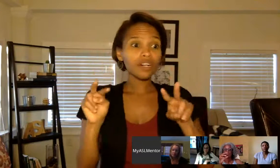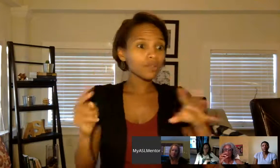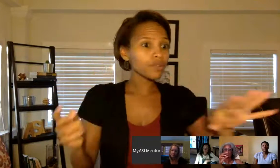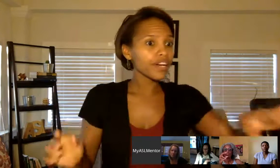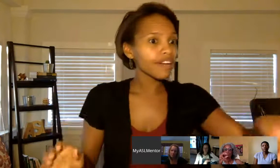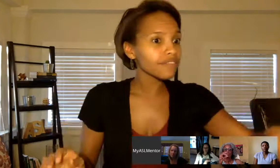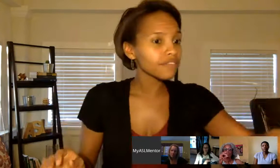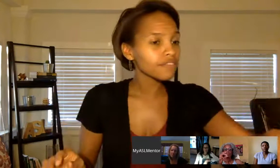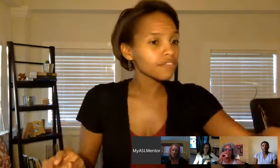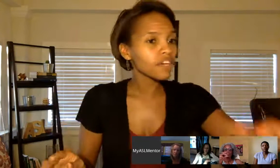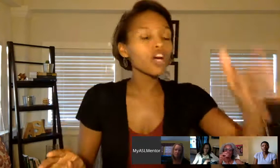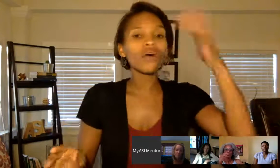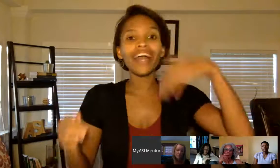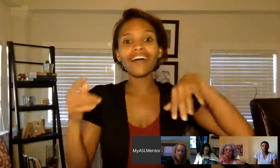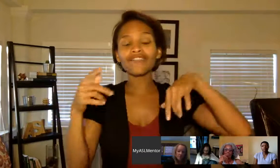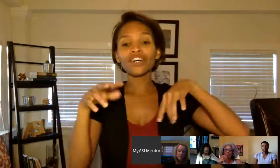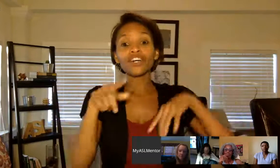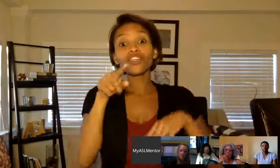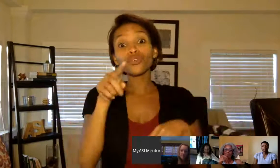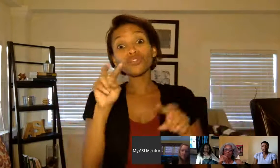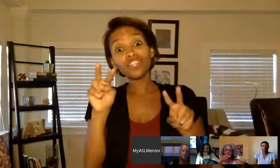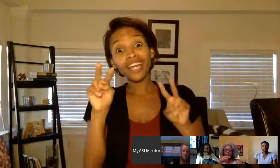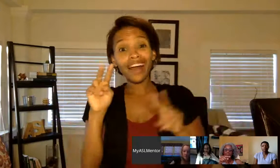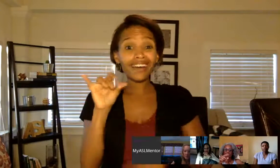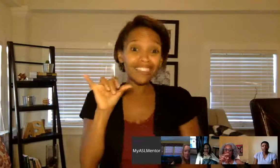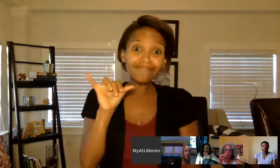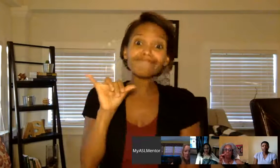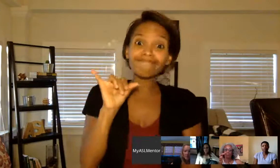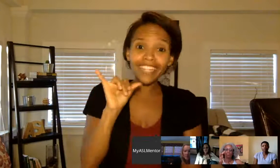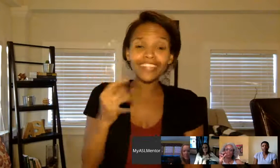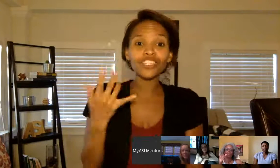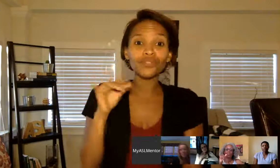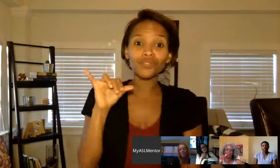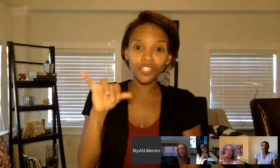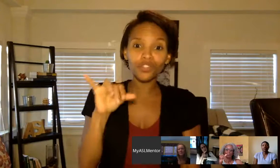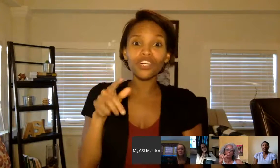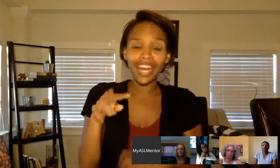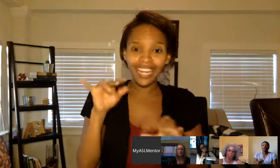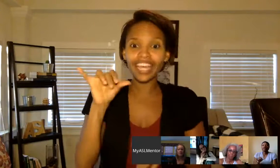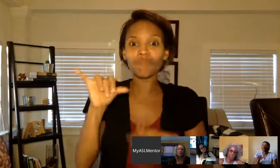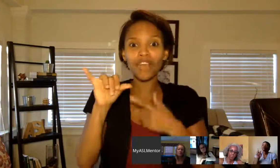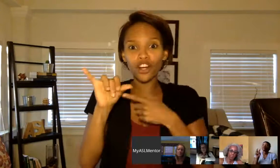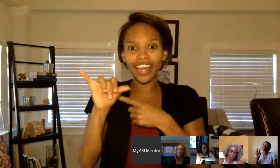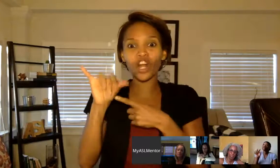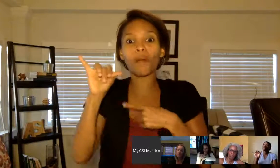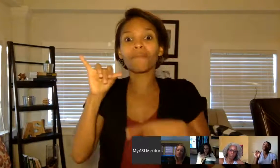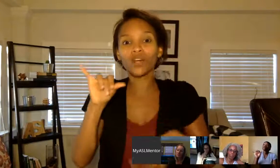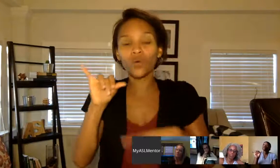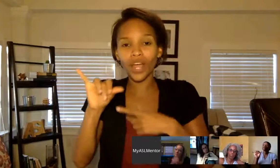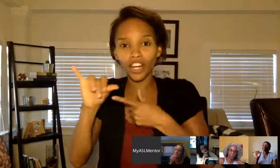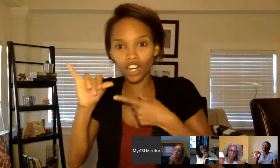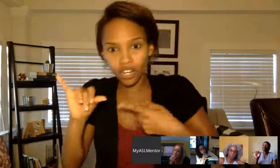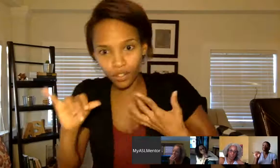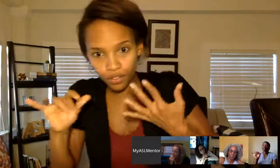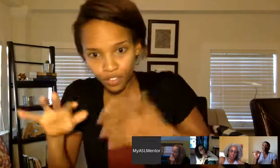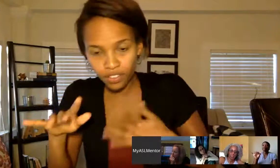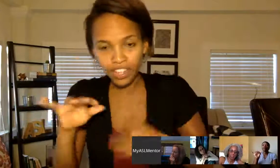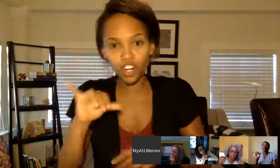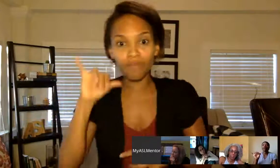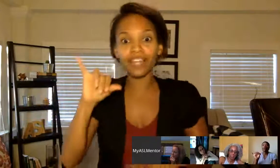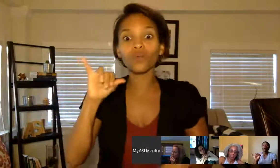what do I have? Oh, I have you look at, you look at it and are made aware